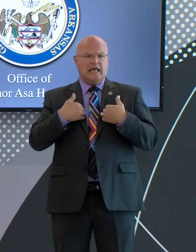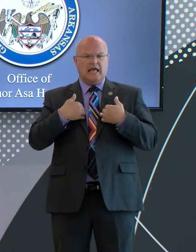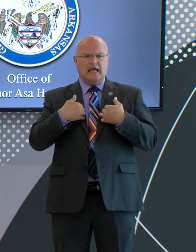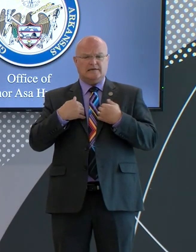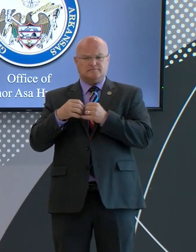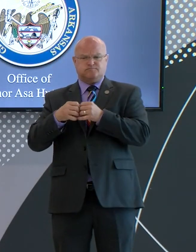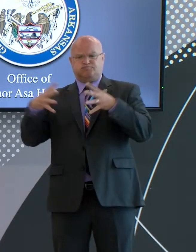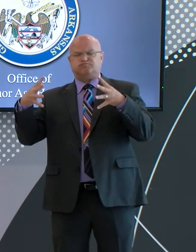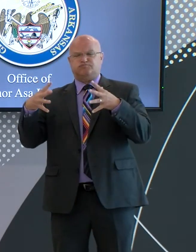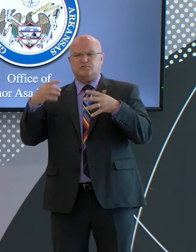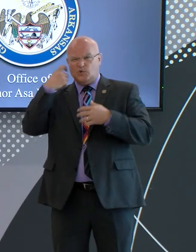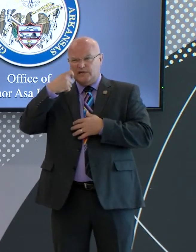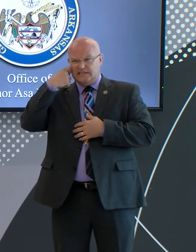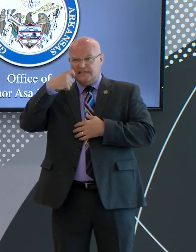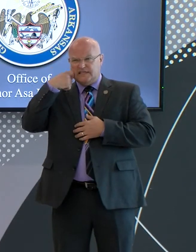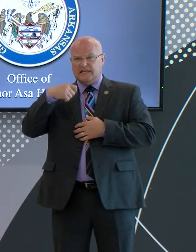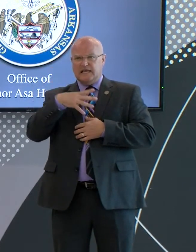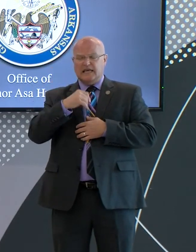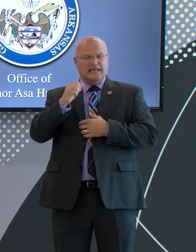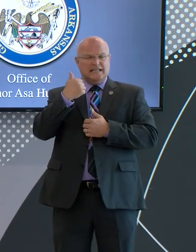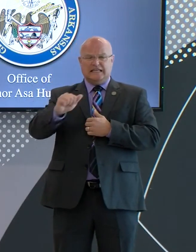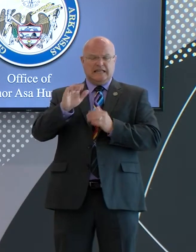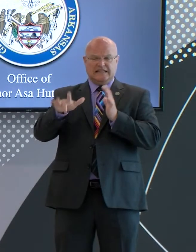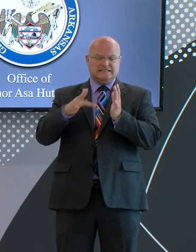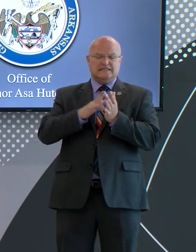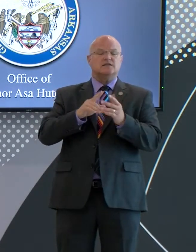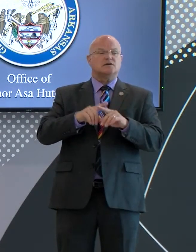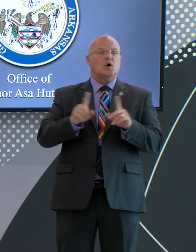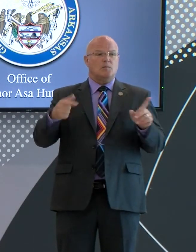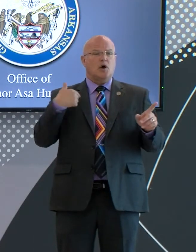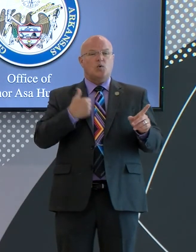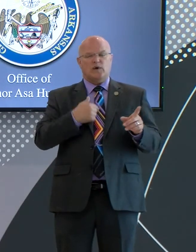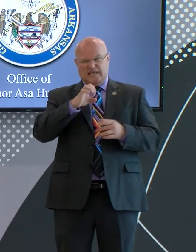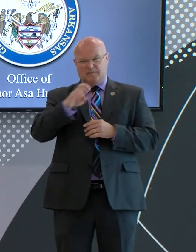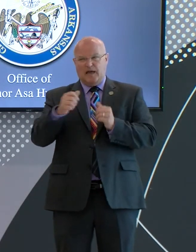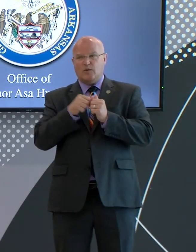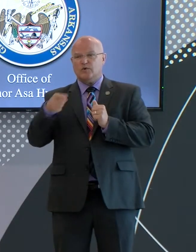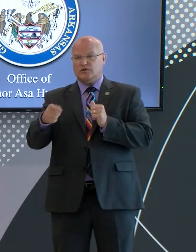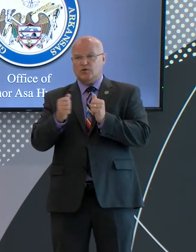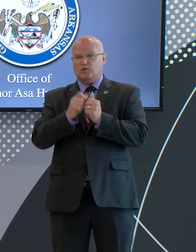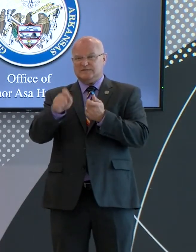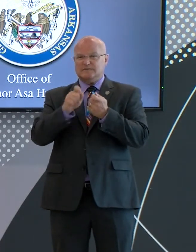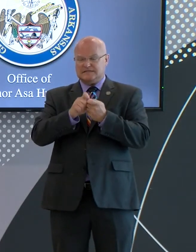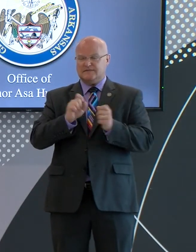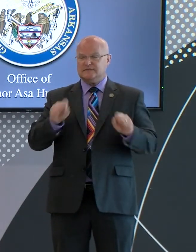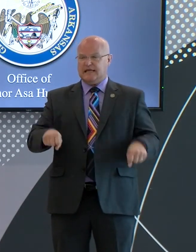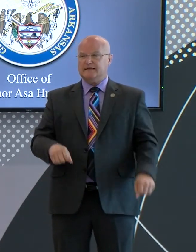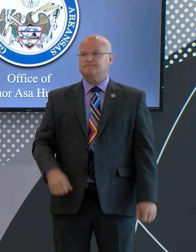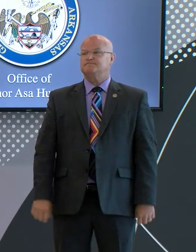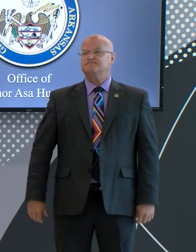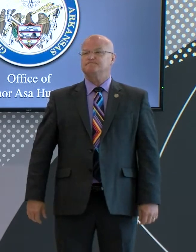major outbreak recently in any of those centers, but we can get back with you with specifics.